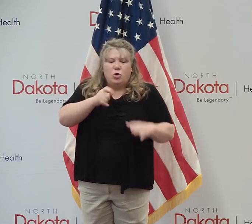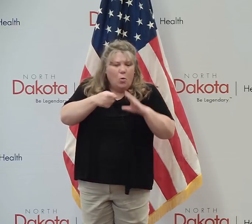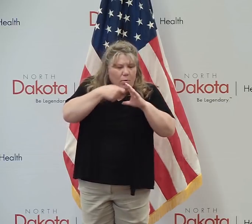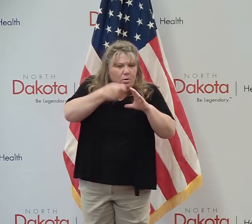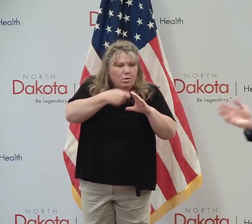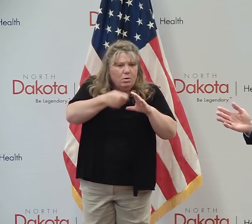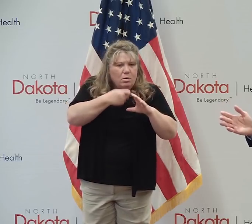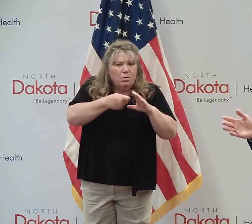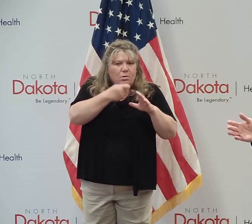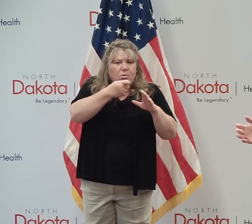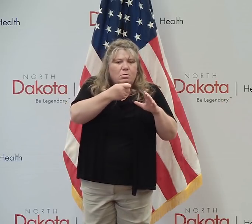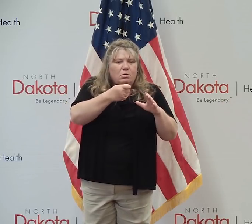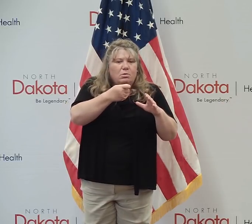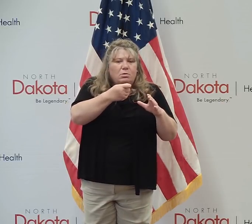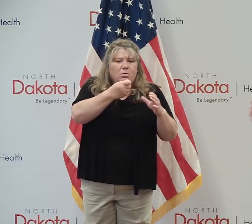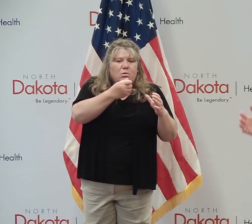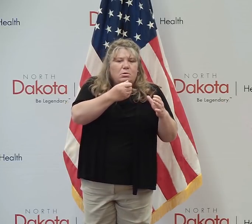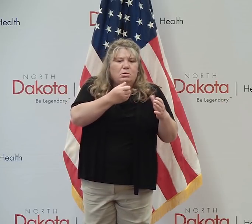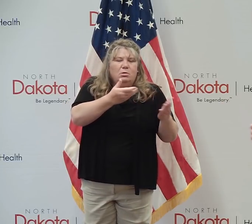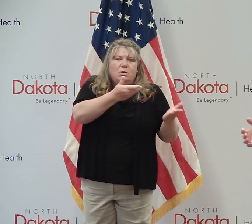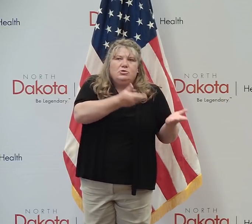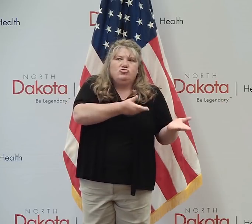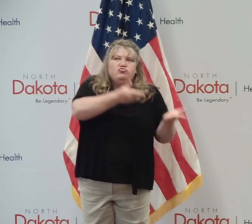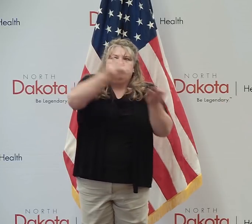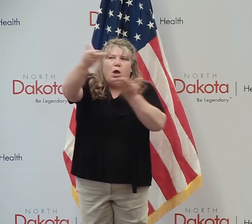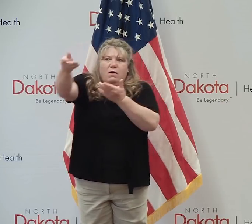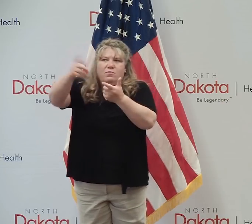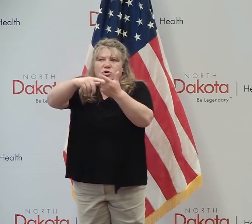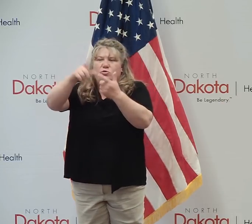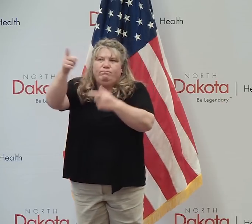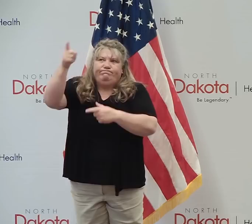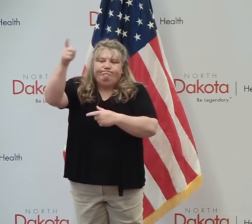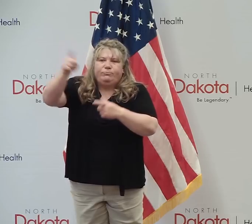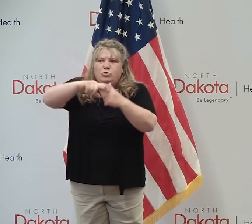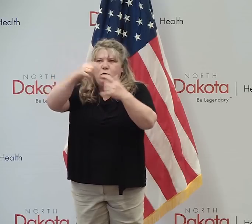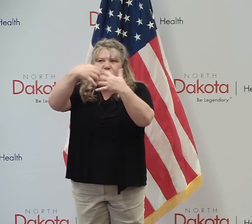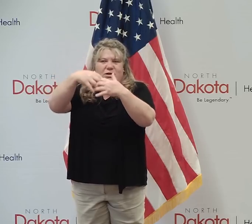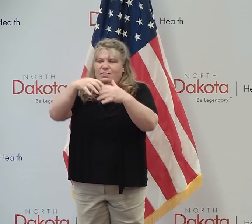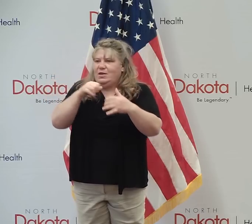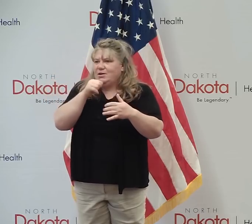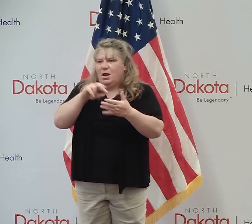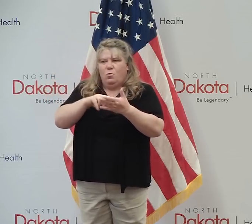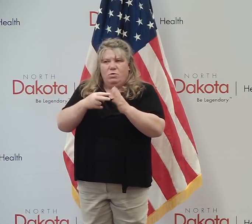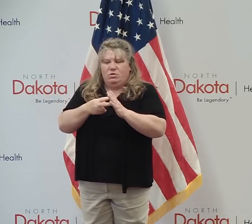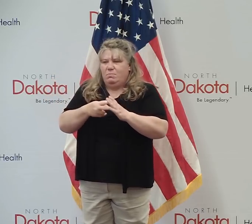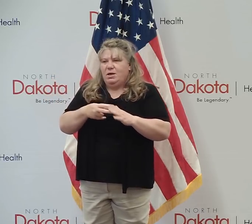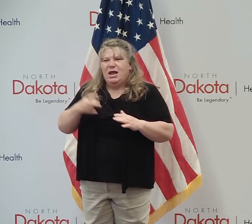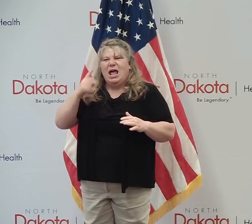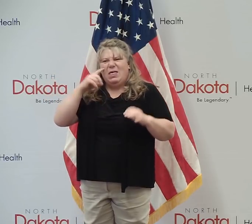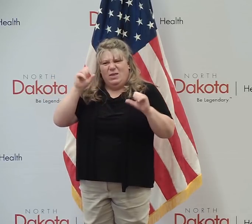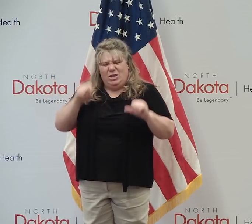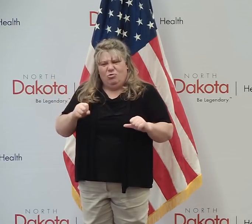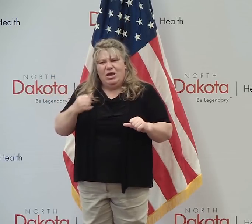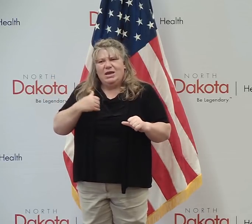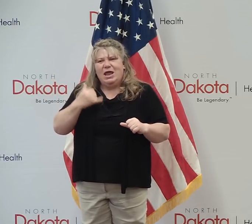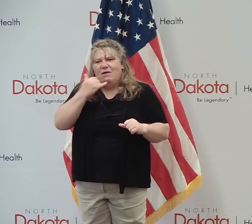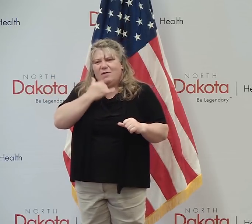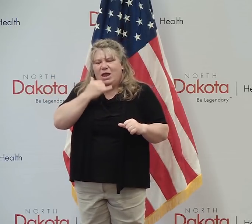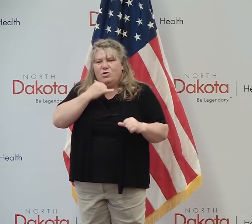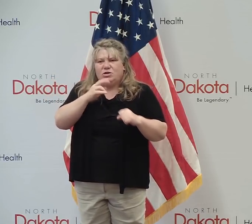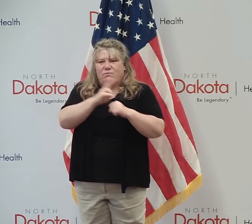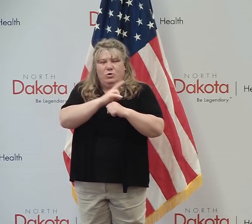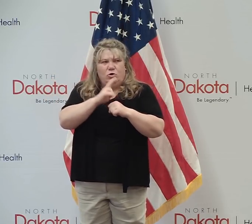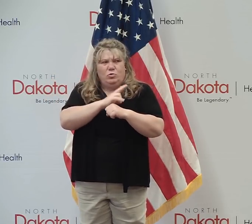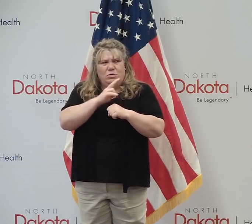swab, transport the test for a day and then run it through a machine, because that's not what it was designed for. I do think that you can get errors if you're using